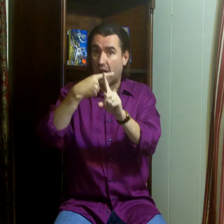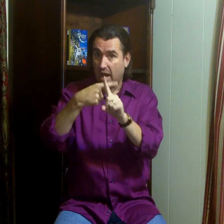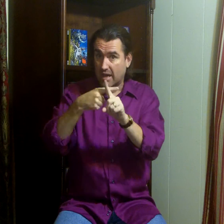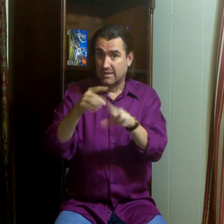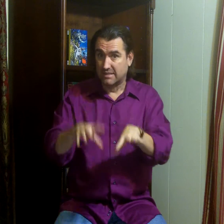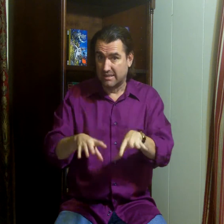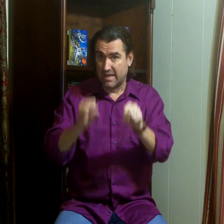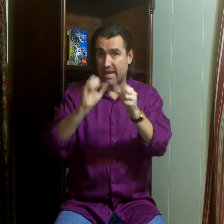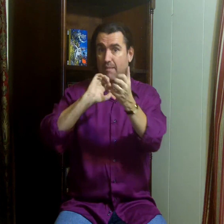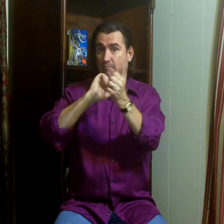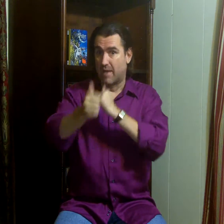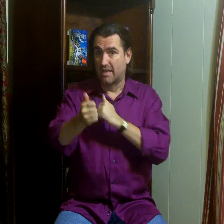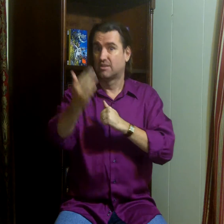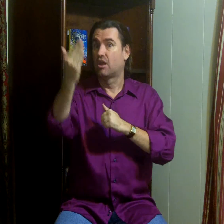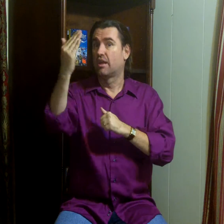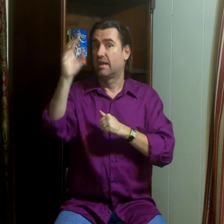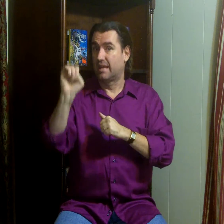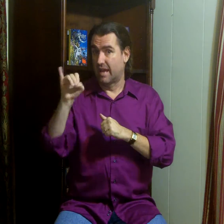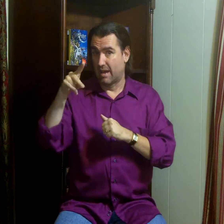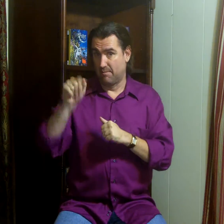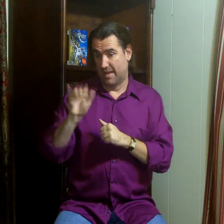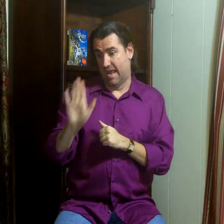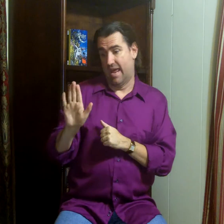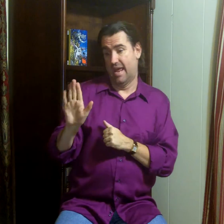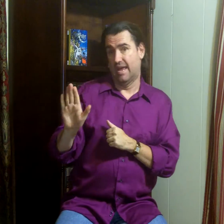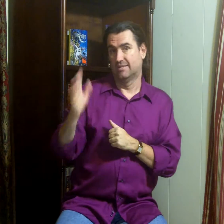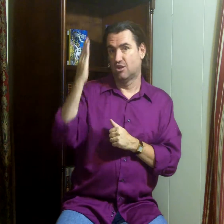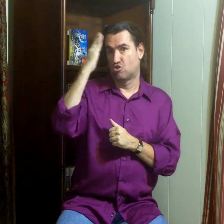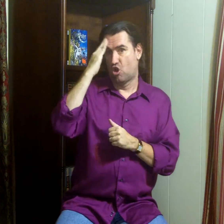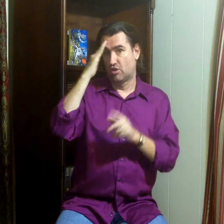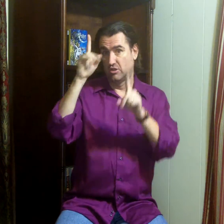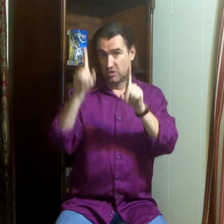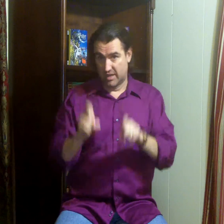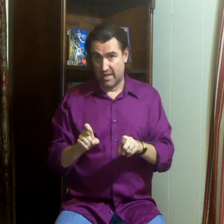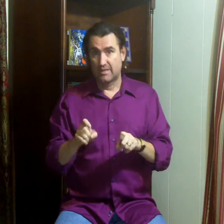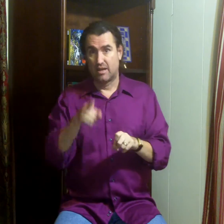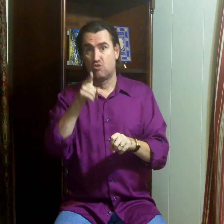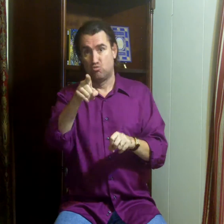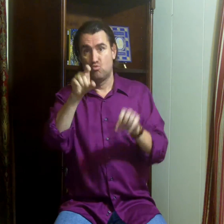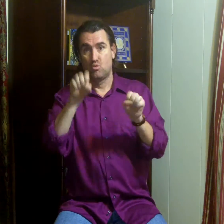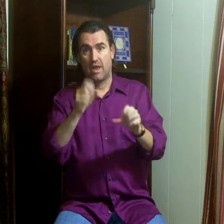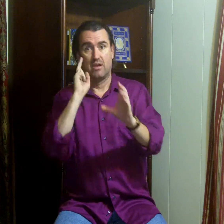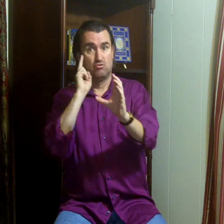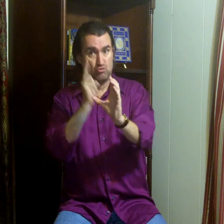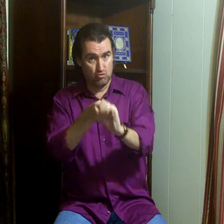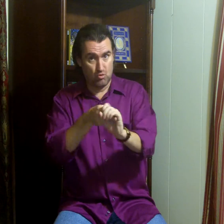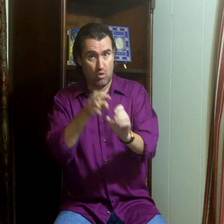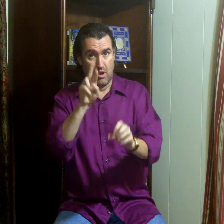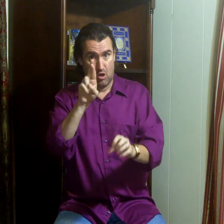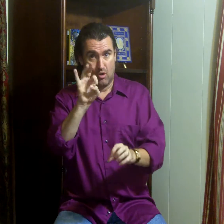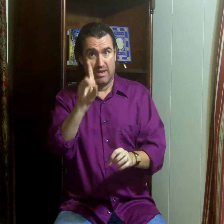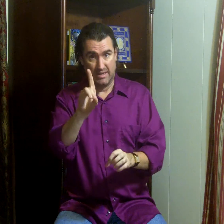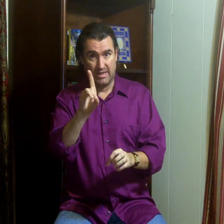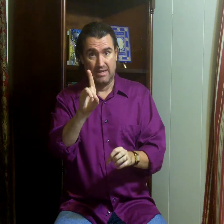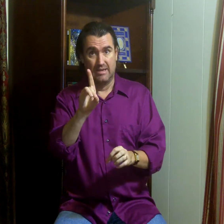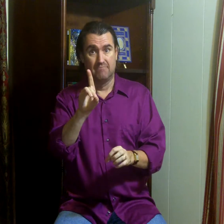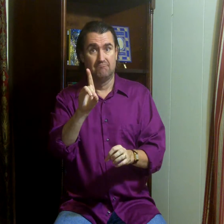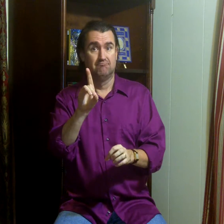passed EIPA's knowledge test, then you'll be able to be a certified member of RID should you want to join RID that way.